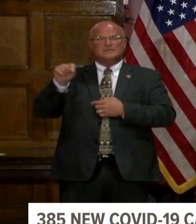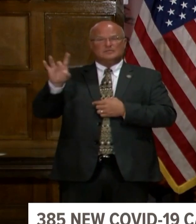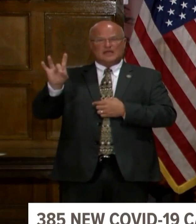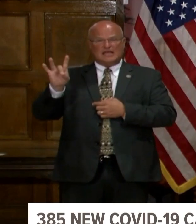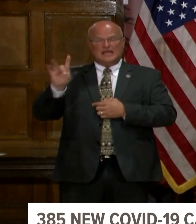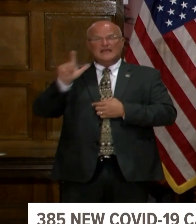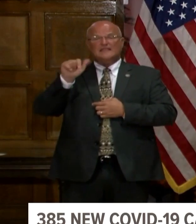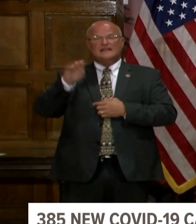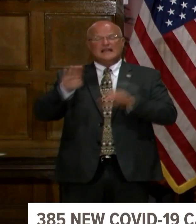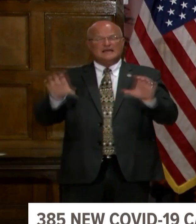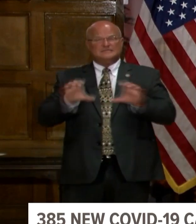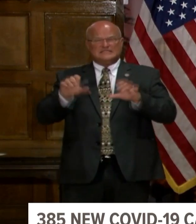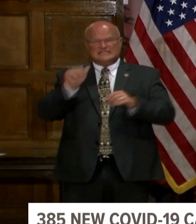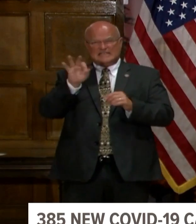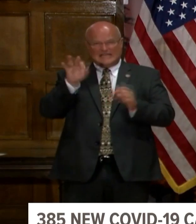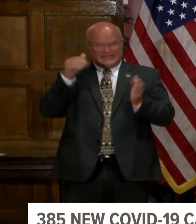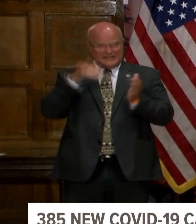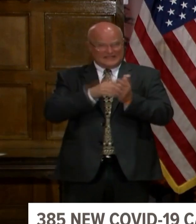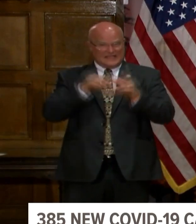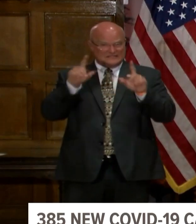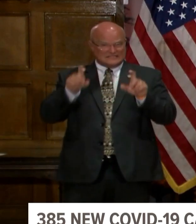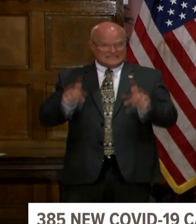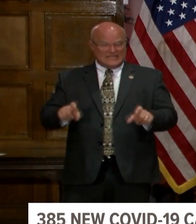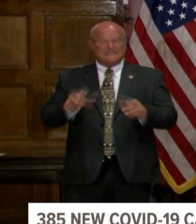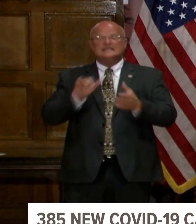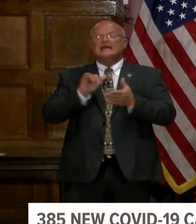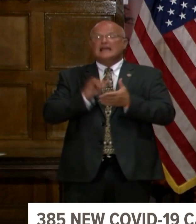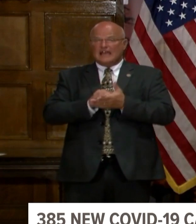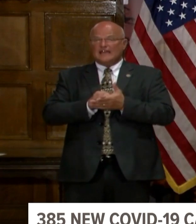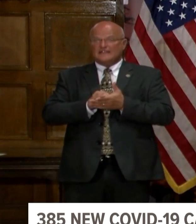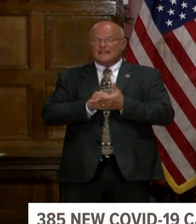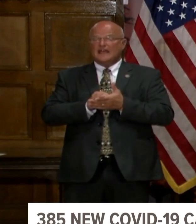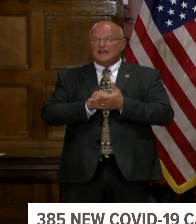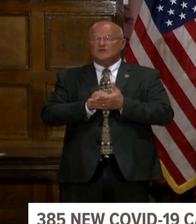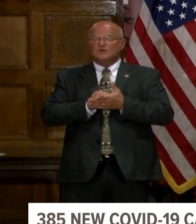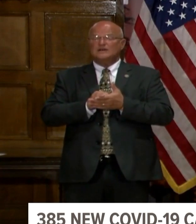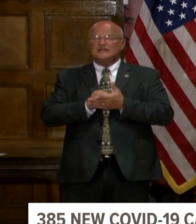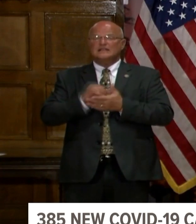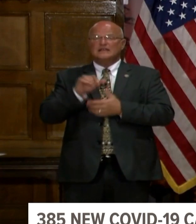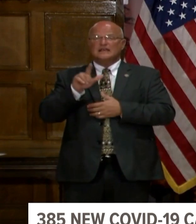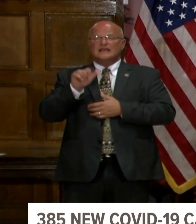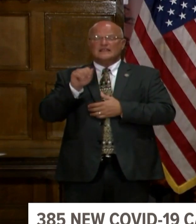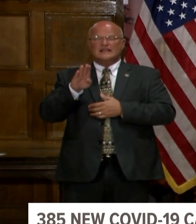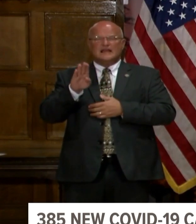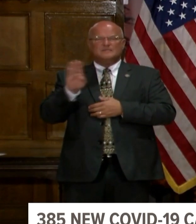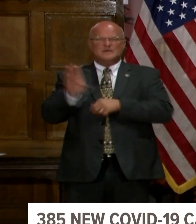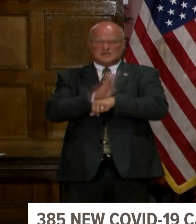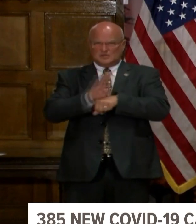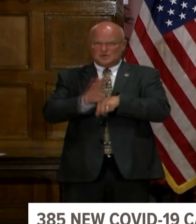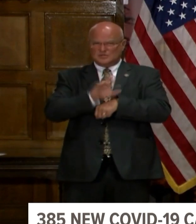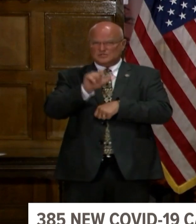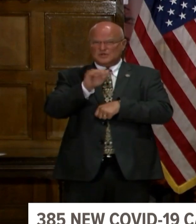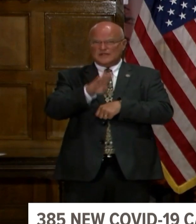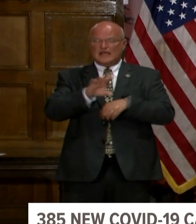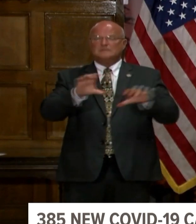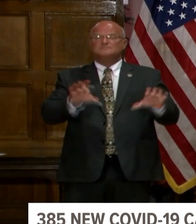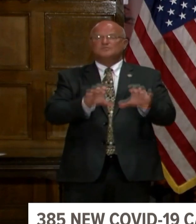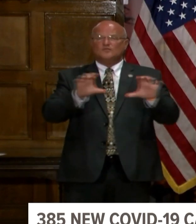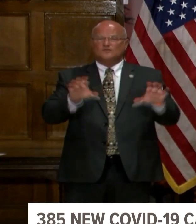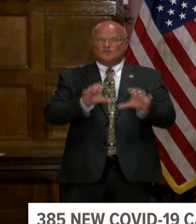the lab performed over 19,000 tests, and that would rank the lab, the Public Health Laboratory, in the range of a commercial laboratory